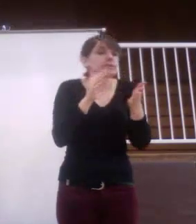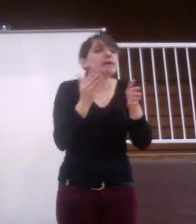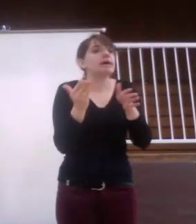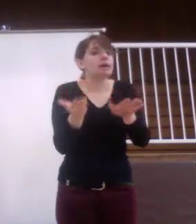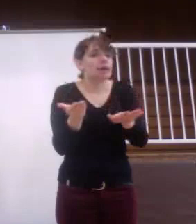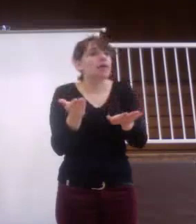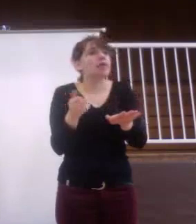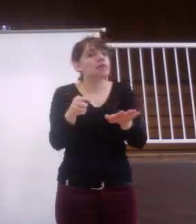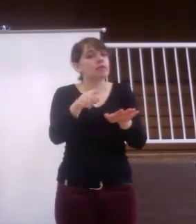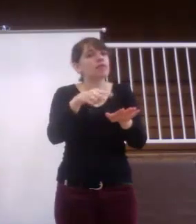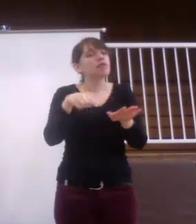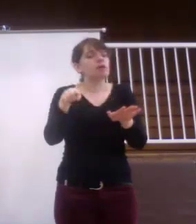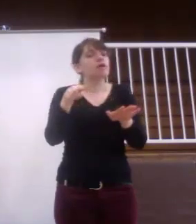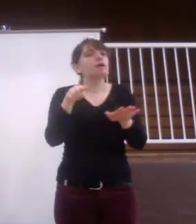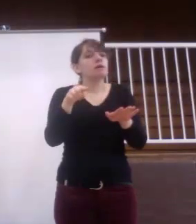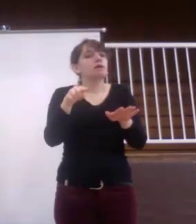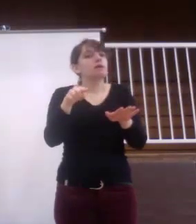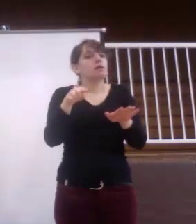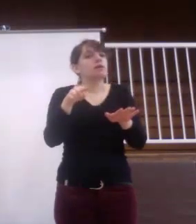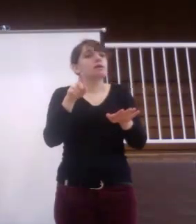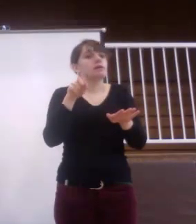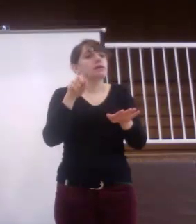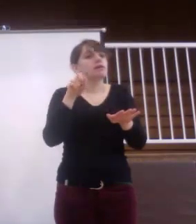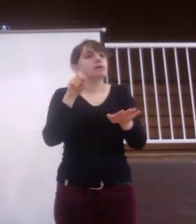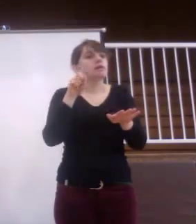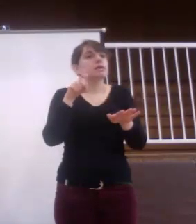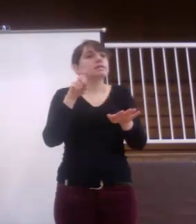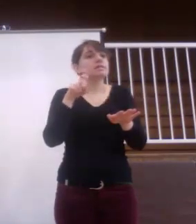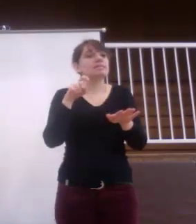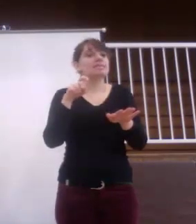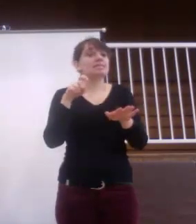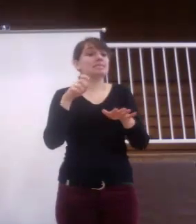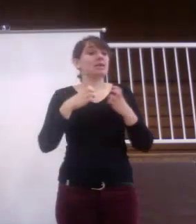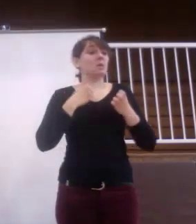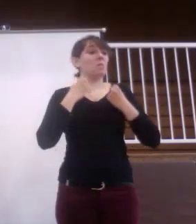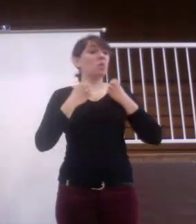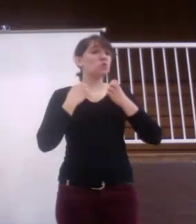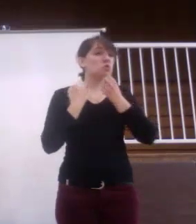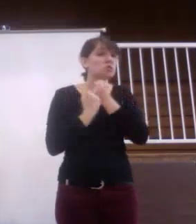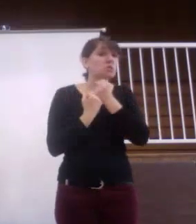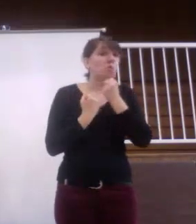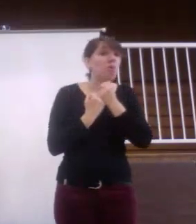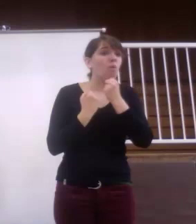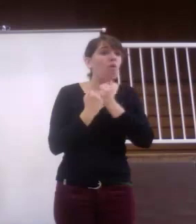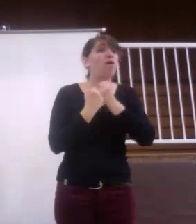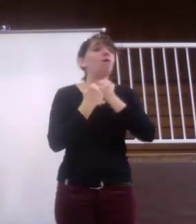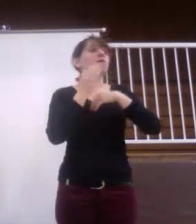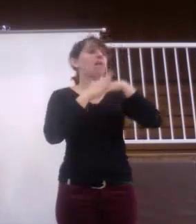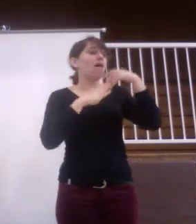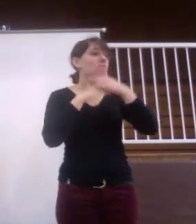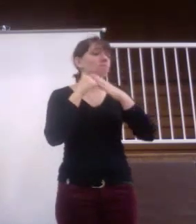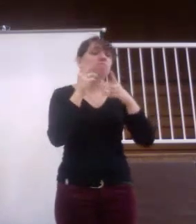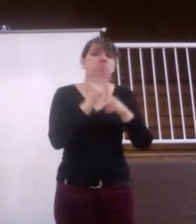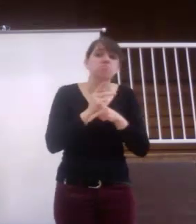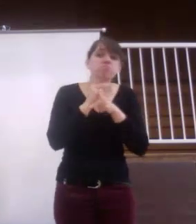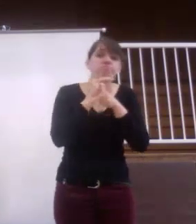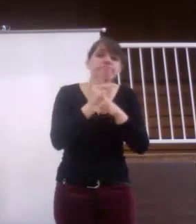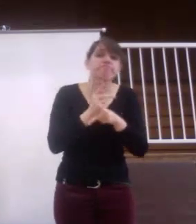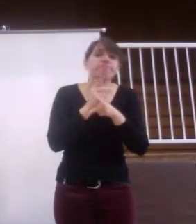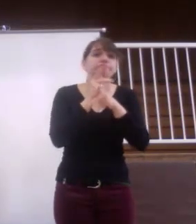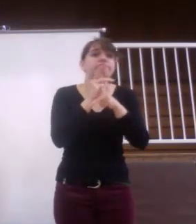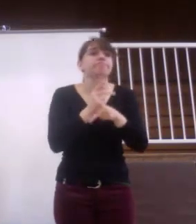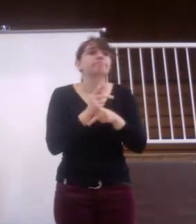must continue to receive emotional support, comfort care, adequate